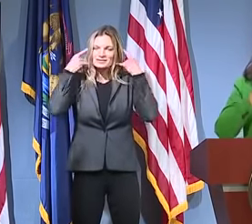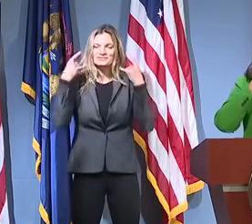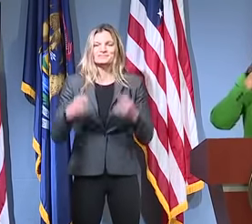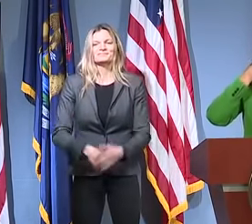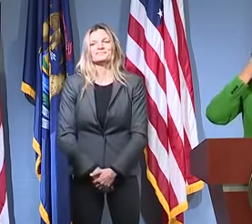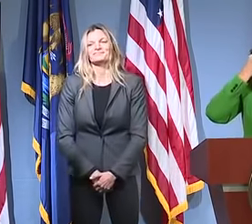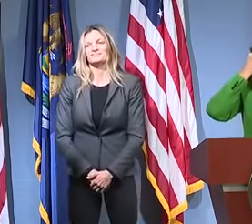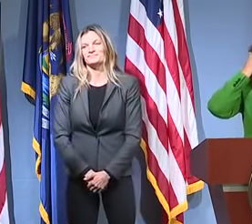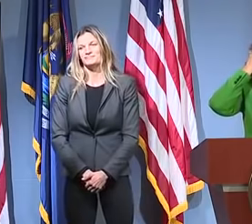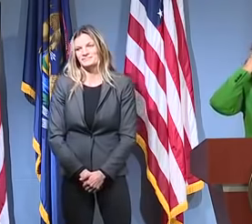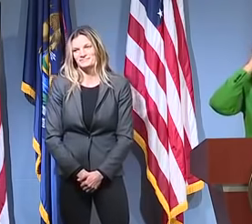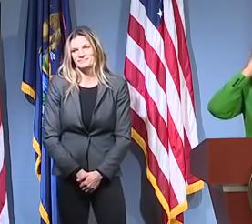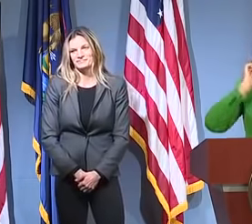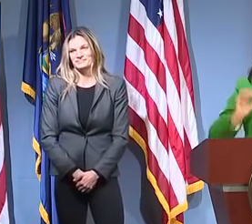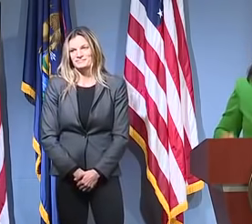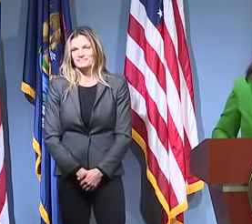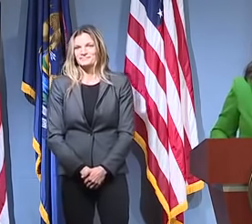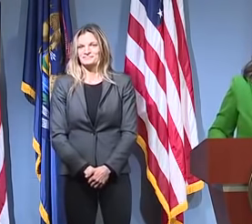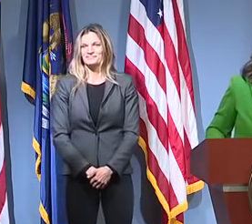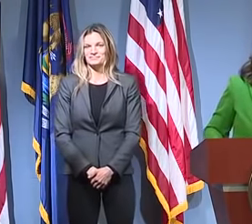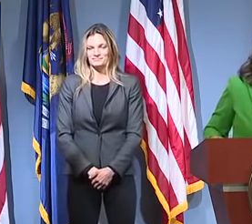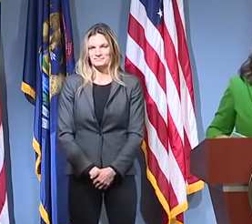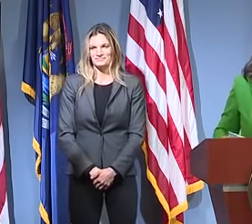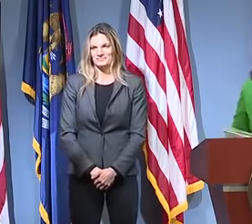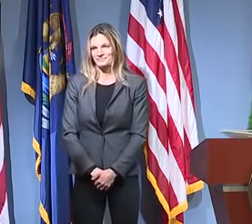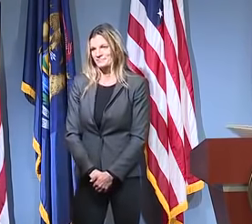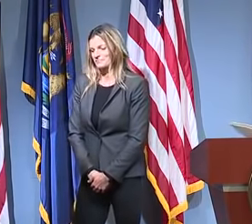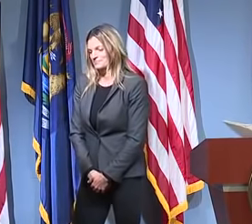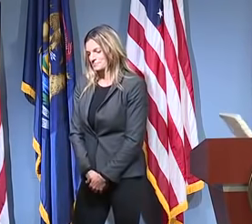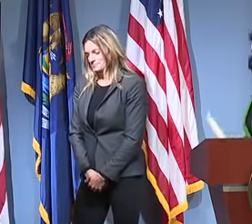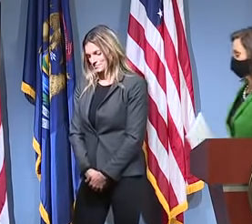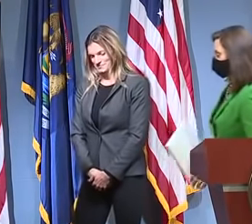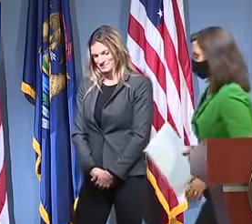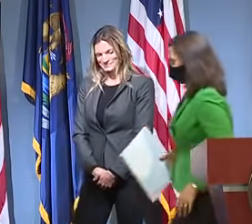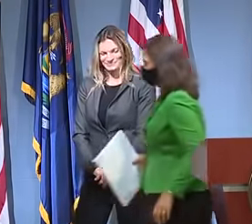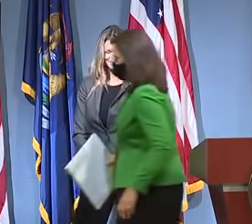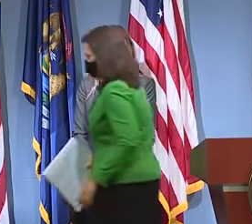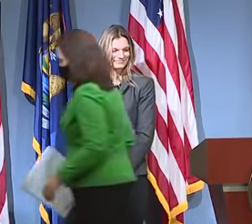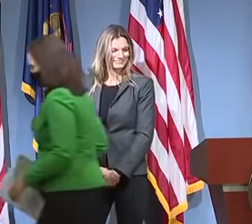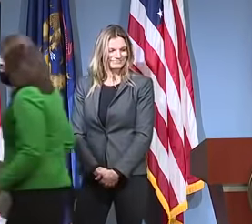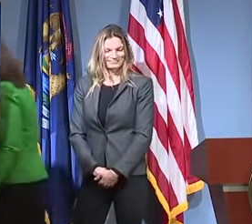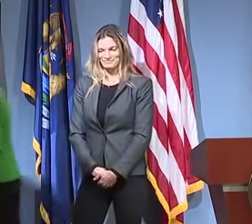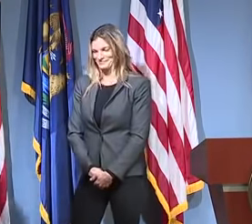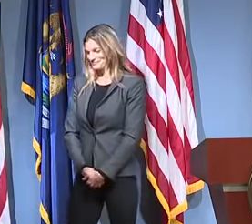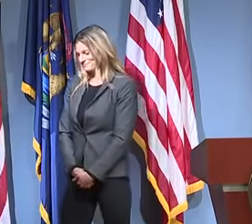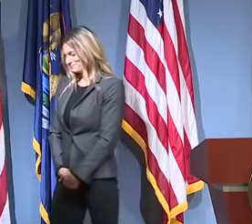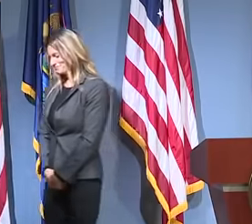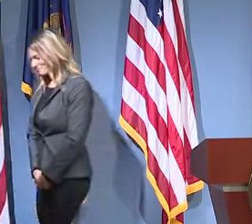Thank you, everybody. If there are any follow-up questions, please feel free to follow up with our press team.